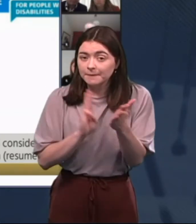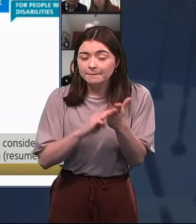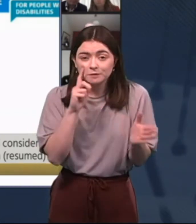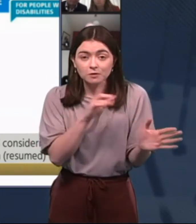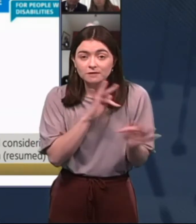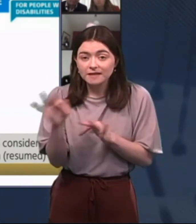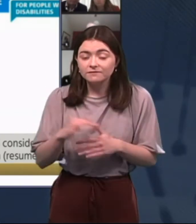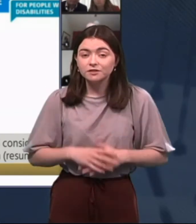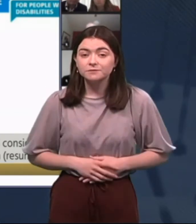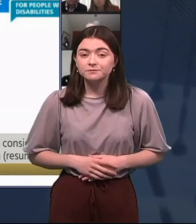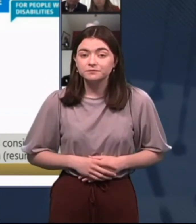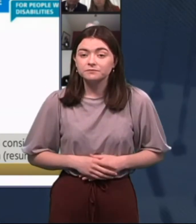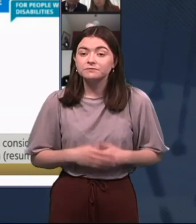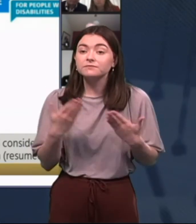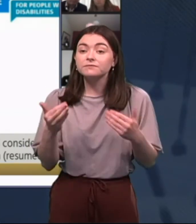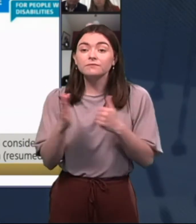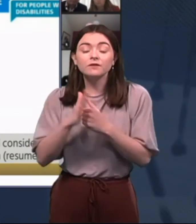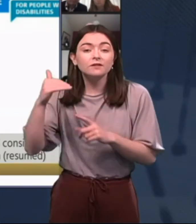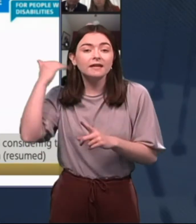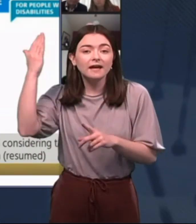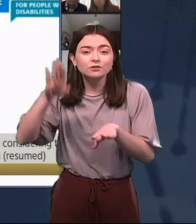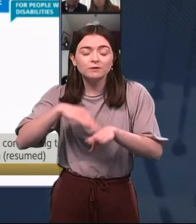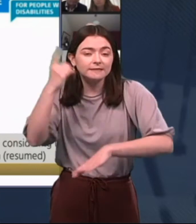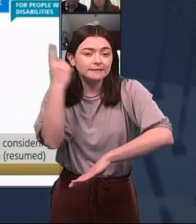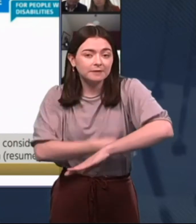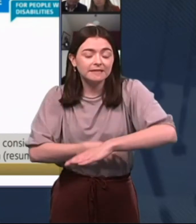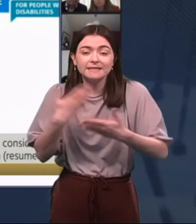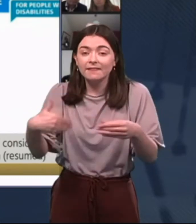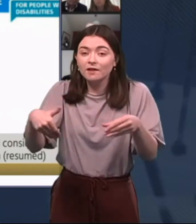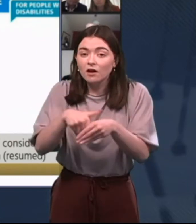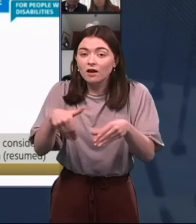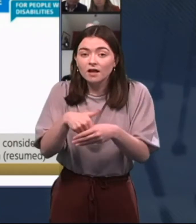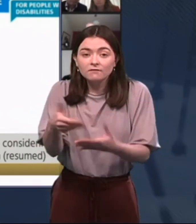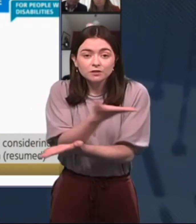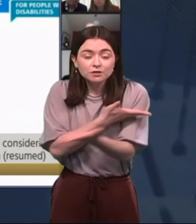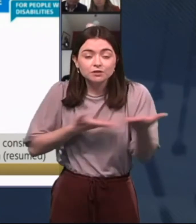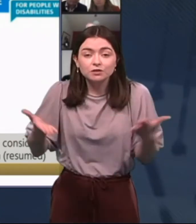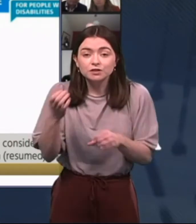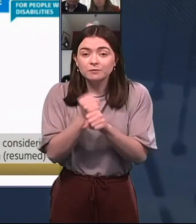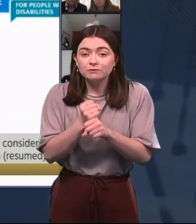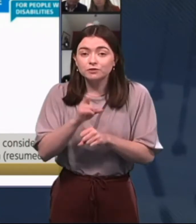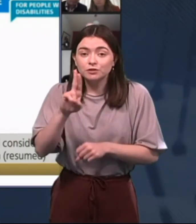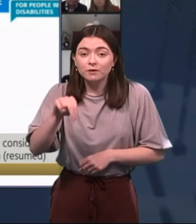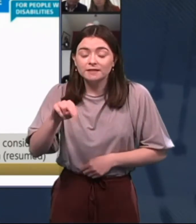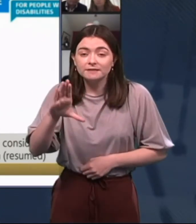for. And obviously for an adult with a disability, in the context of discussions around